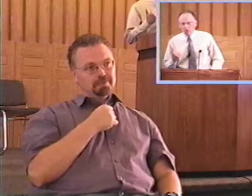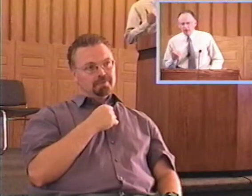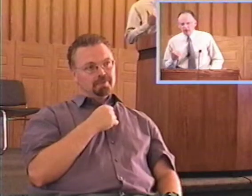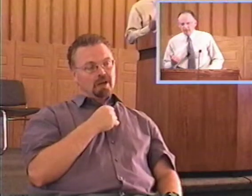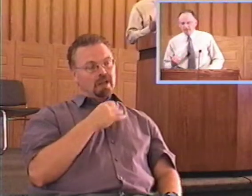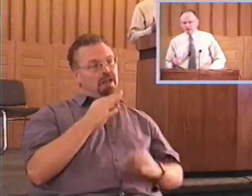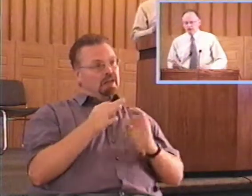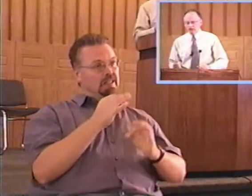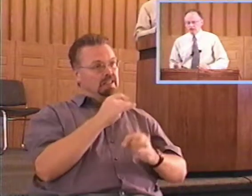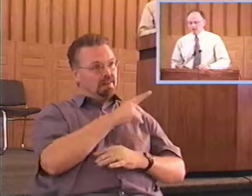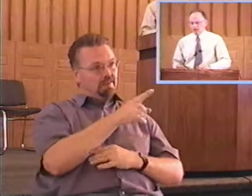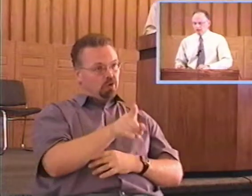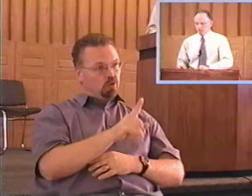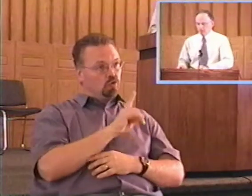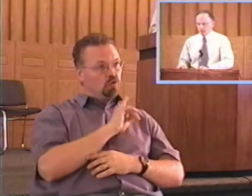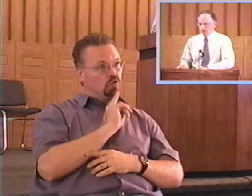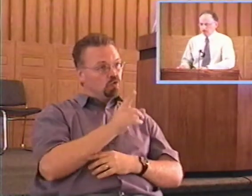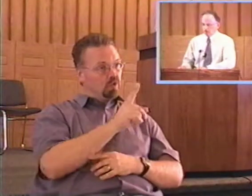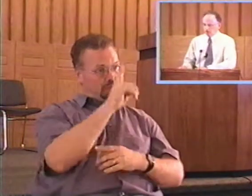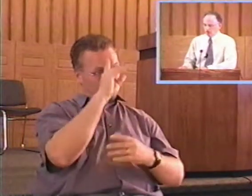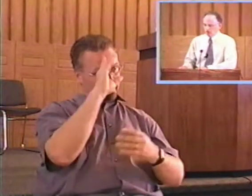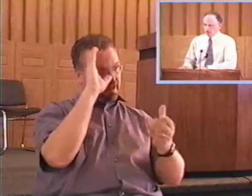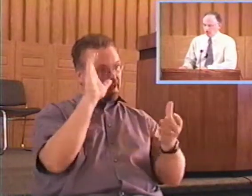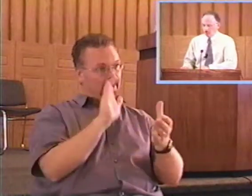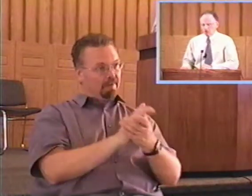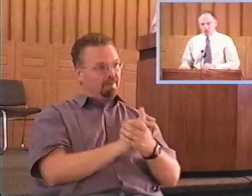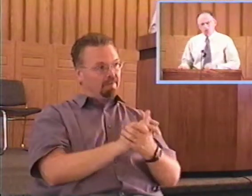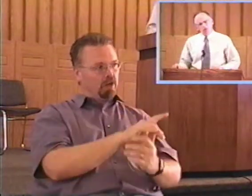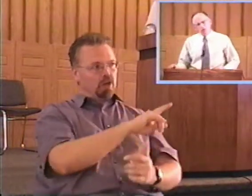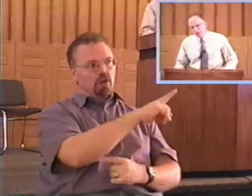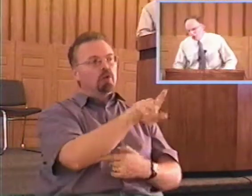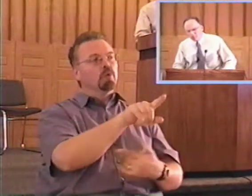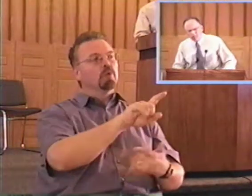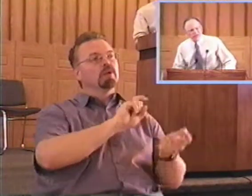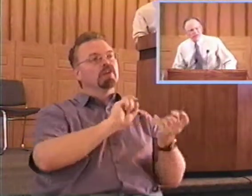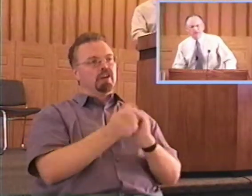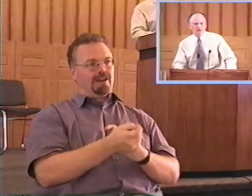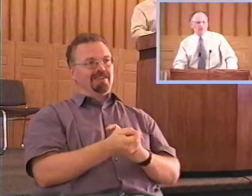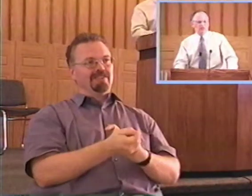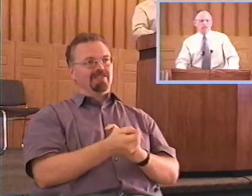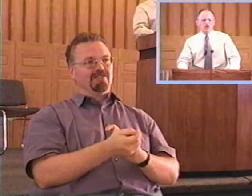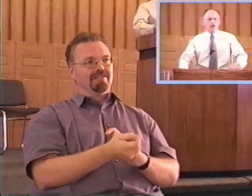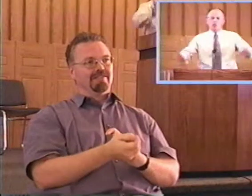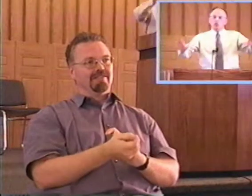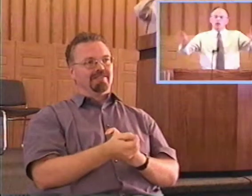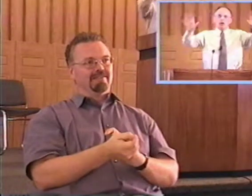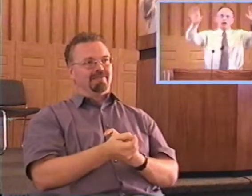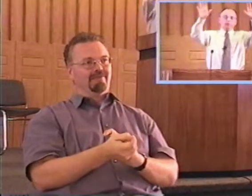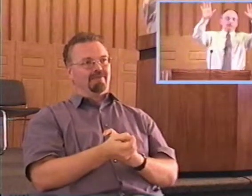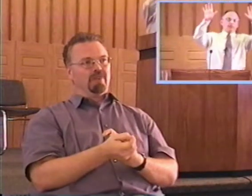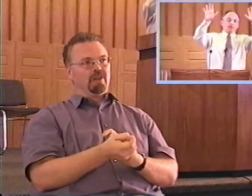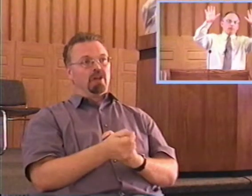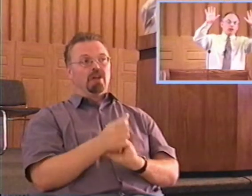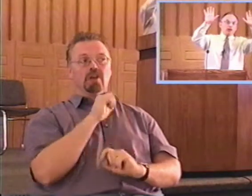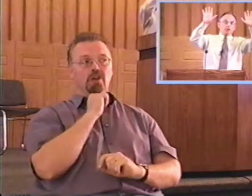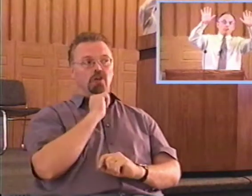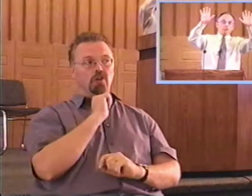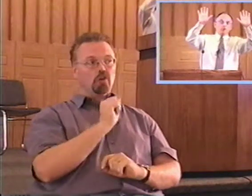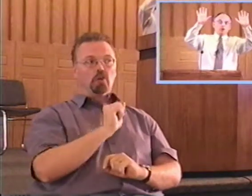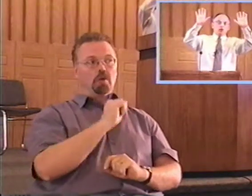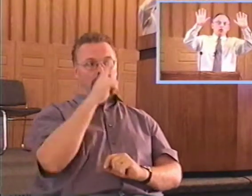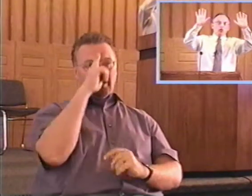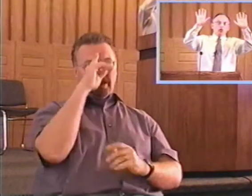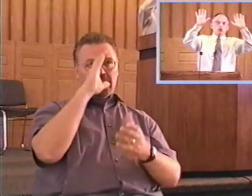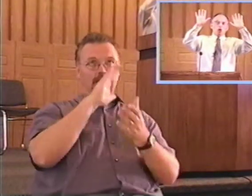Because if you believed it, you would change. You don't believe that God is a God to be afraid